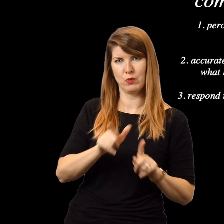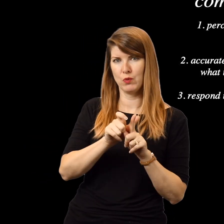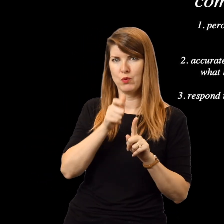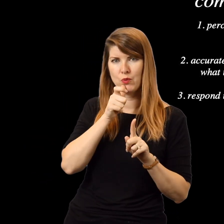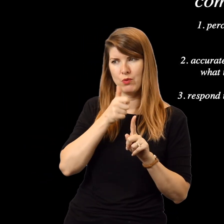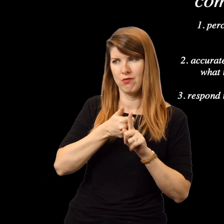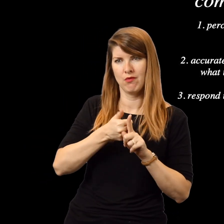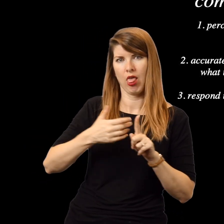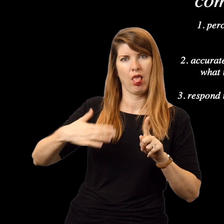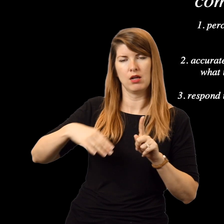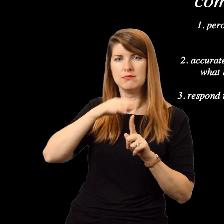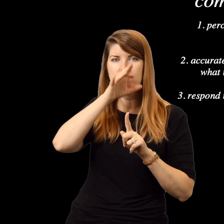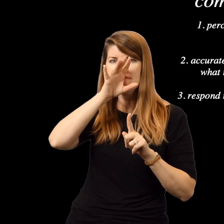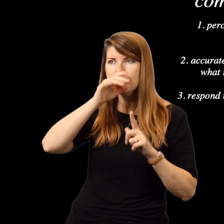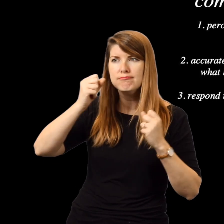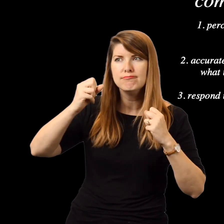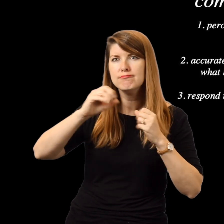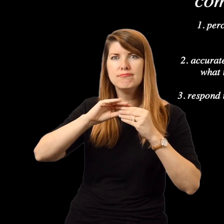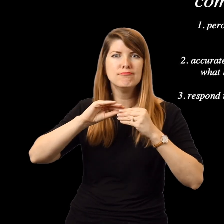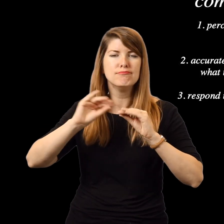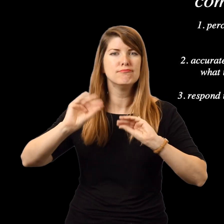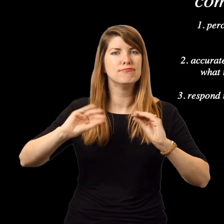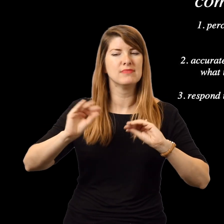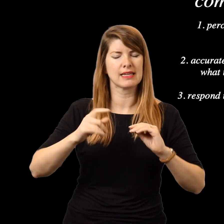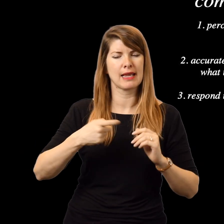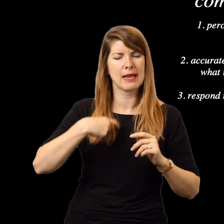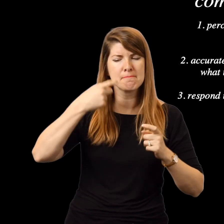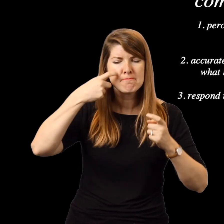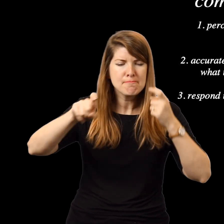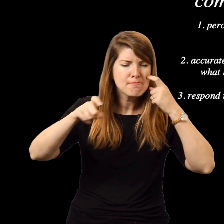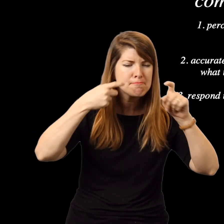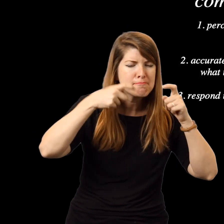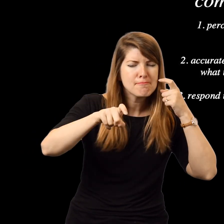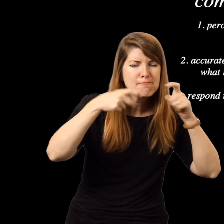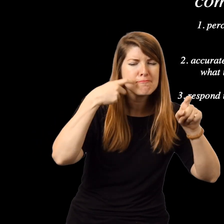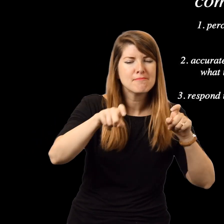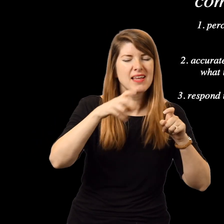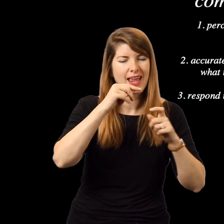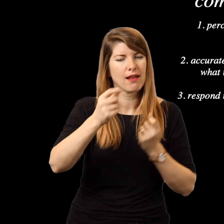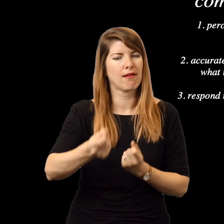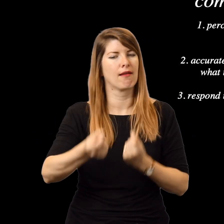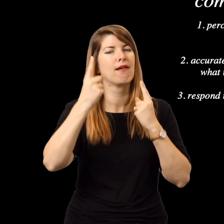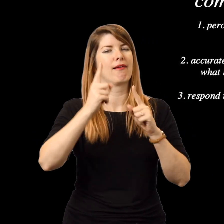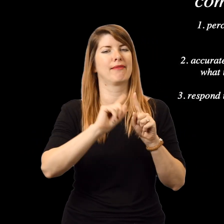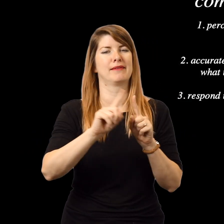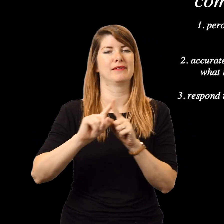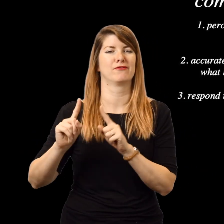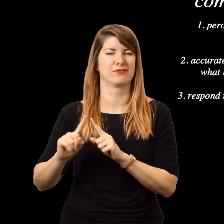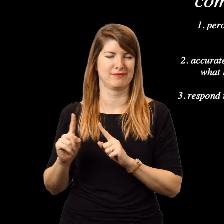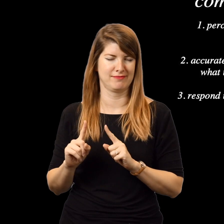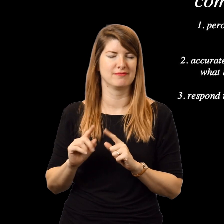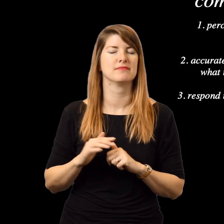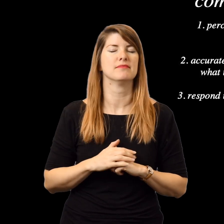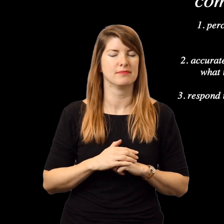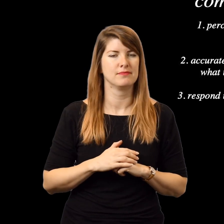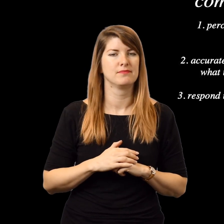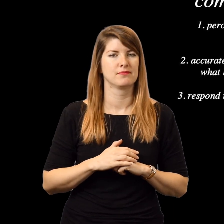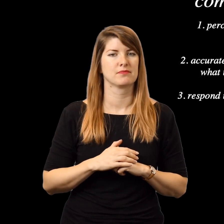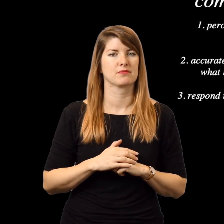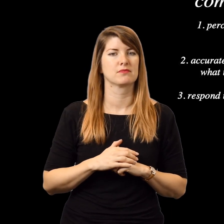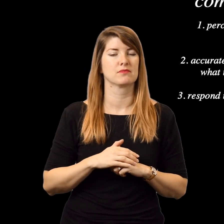who are really tuned into their kids can tell, they can perceive and understand what these different cries